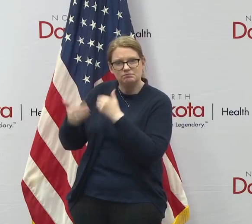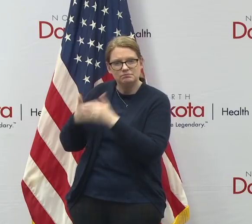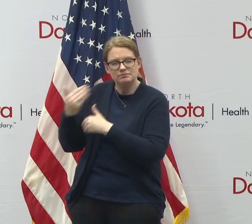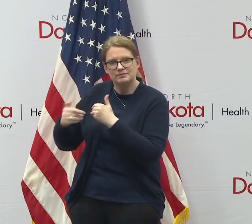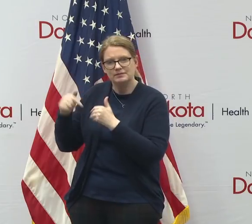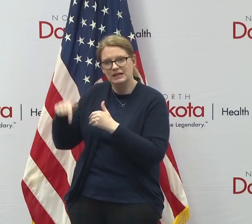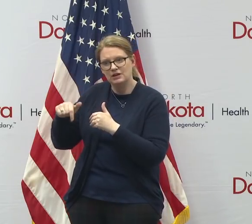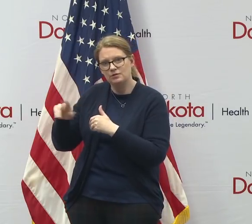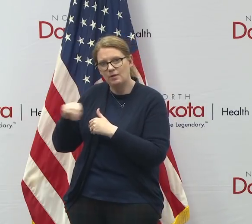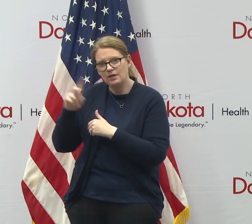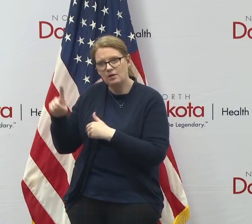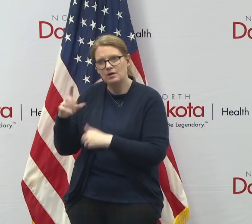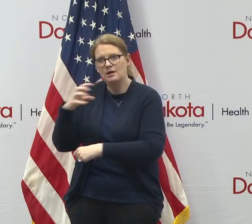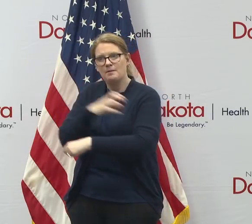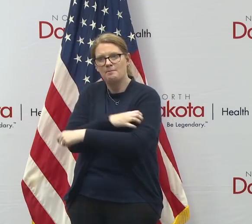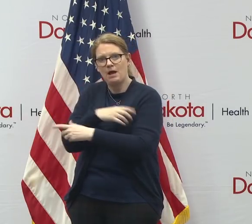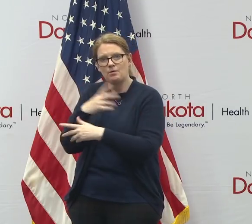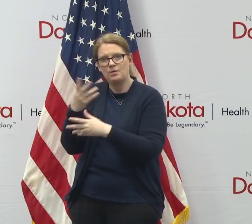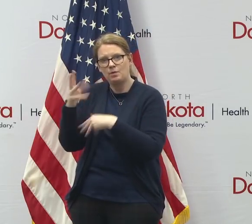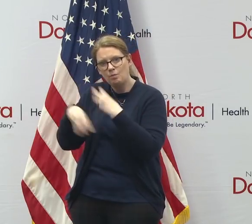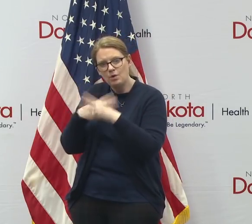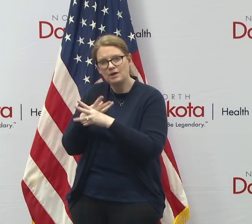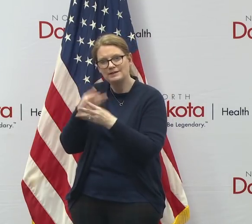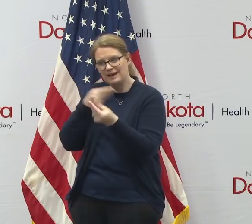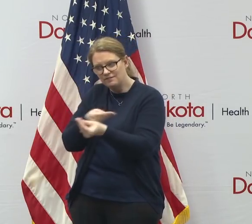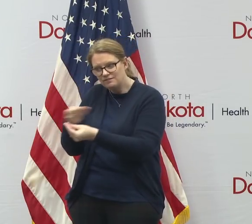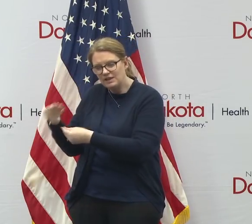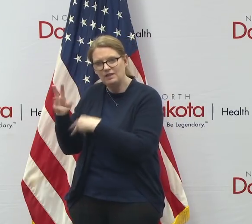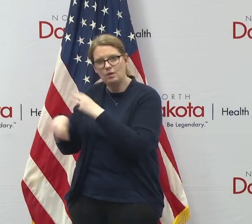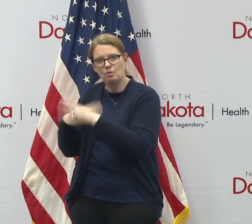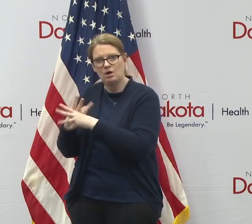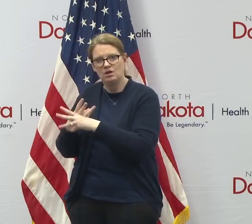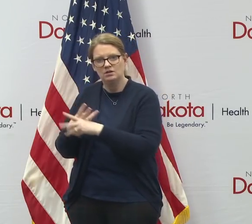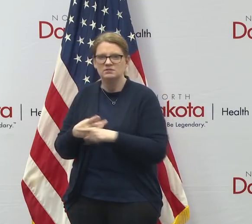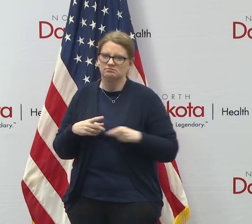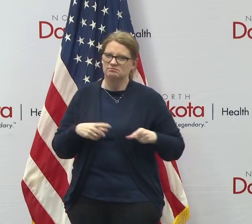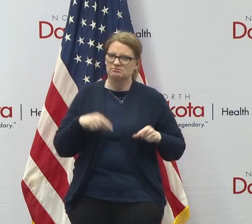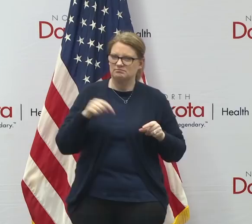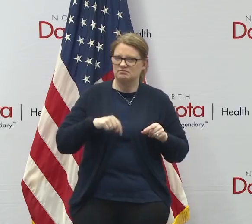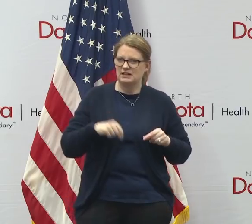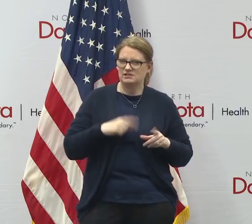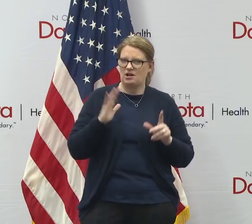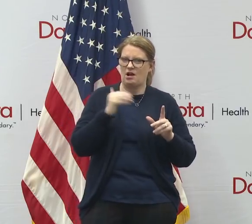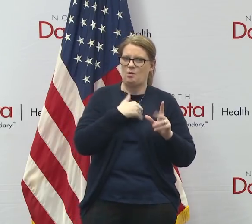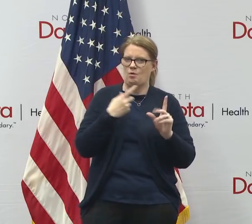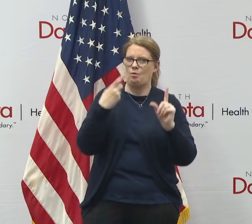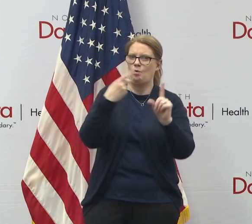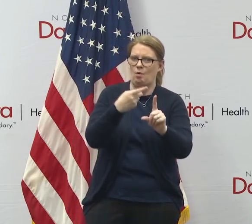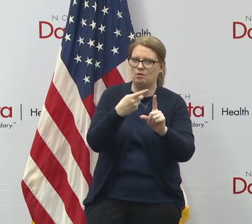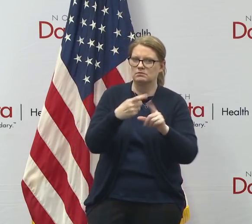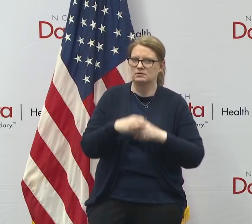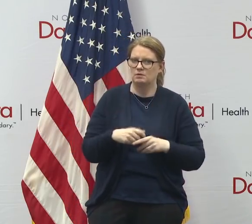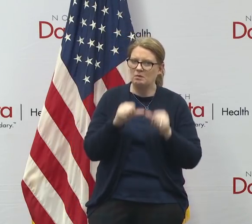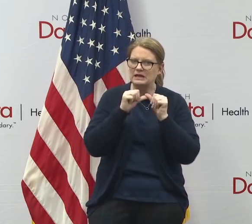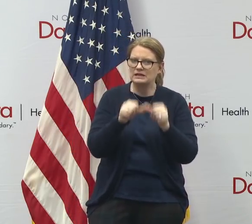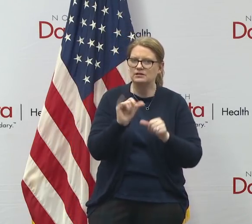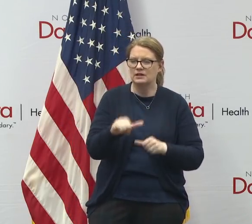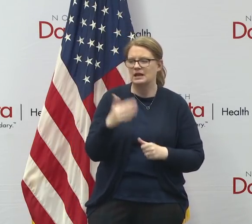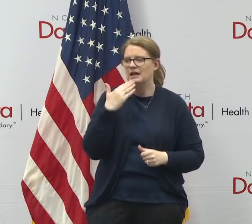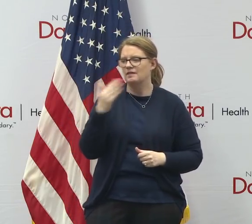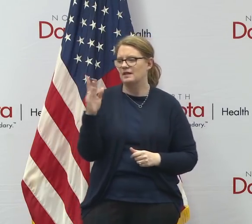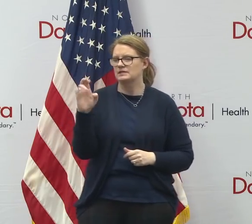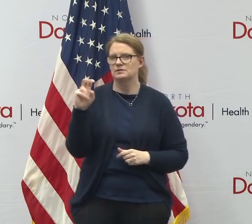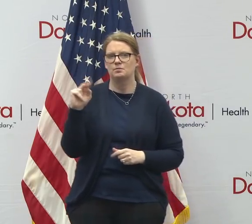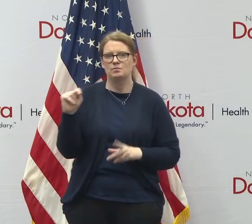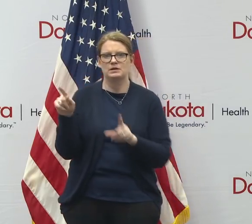here in North Dakota, which is power the world and feed the world. That's what we do in North Dakota, and we want to keep doing that like we were before this crisis. So thanks to Brent